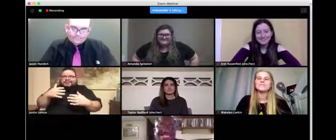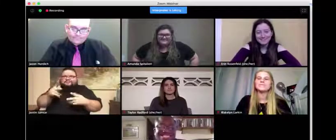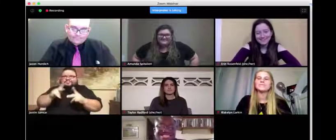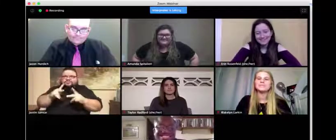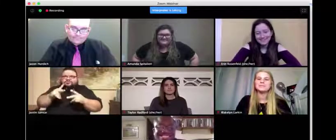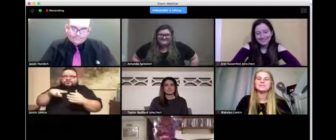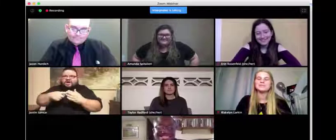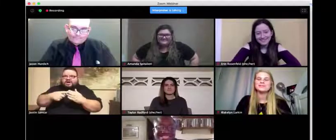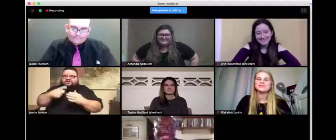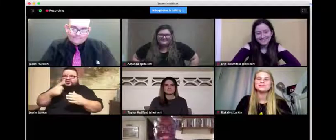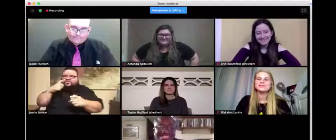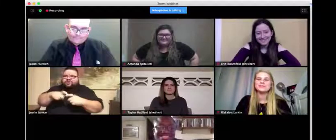So,